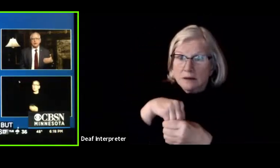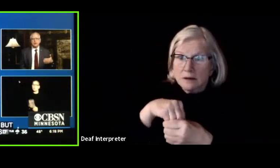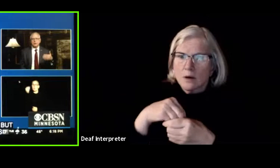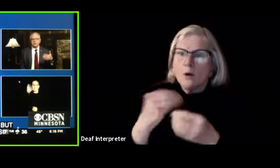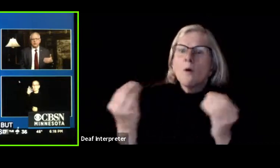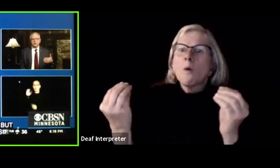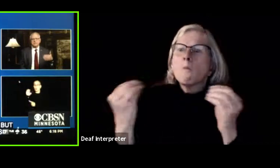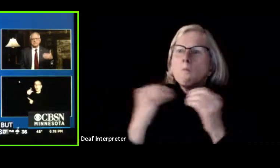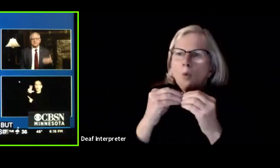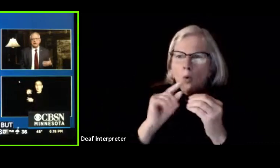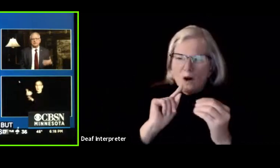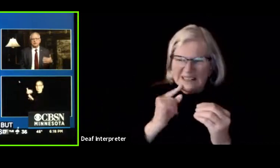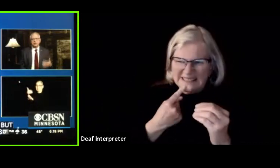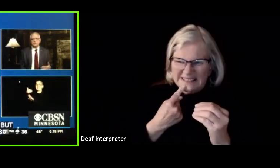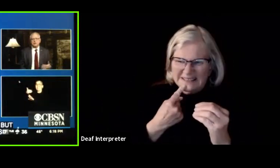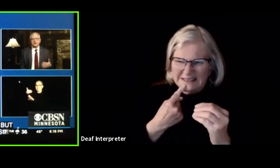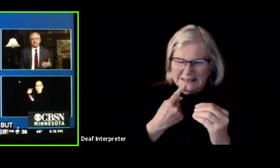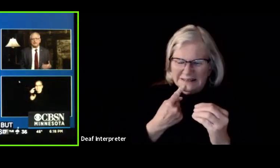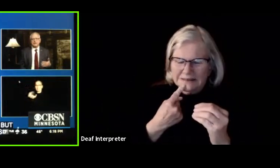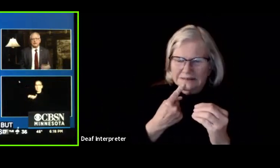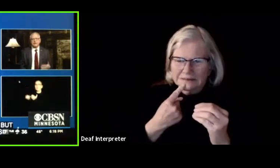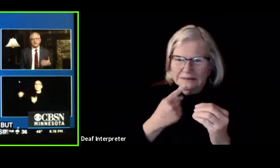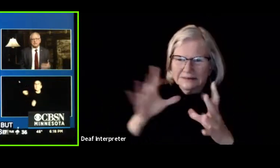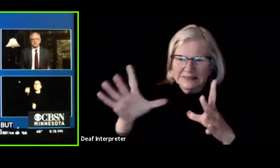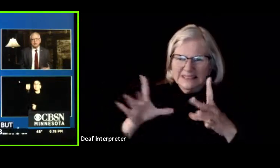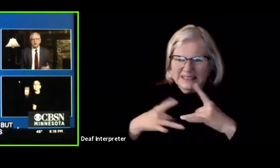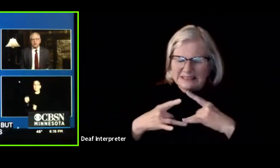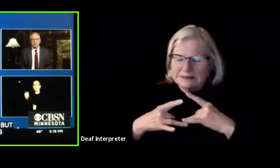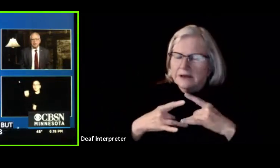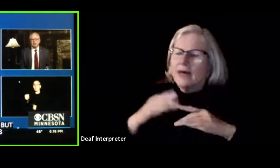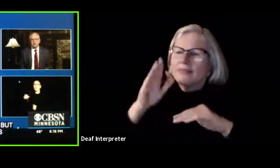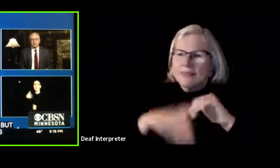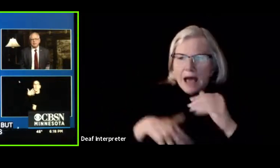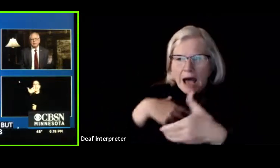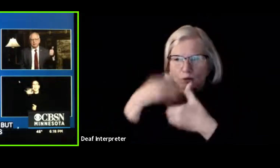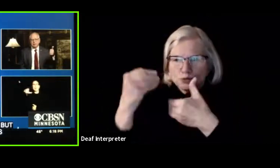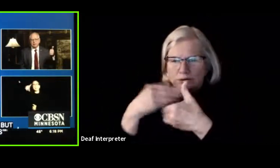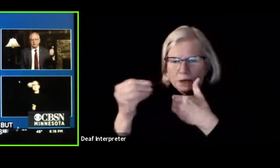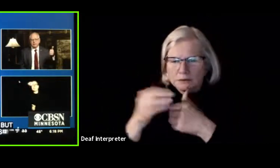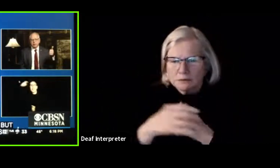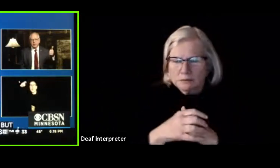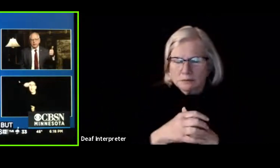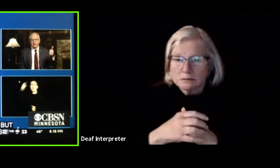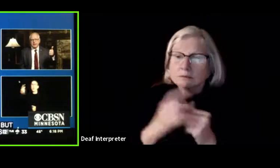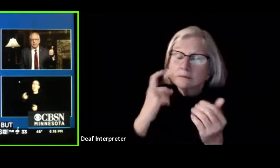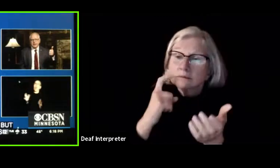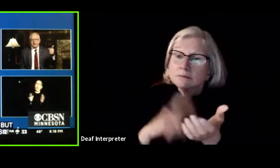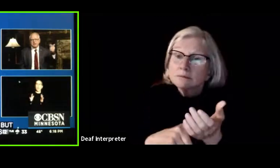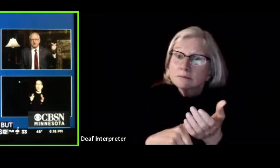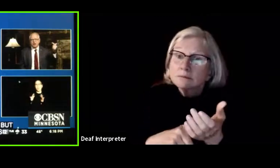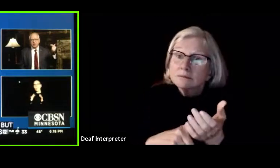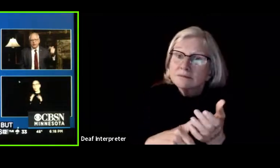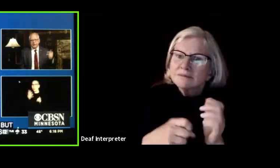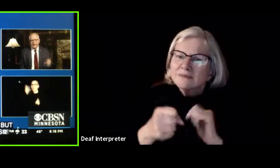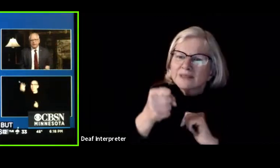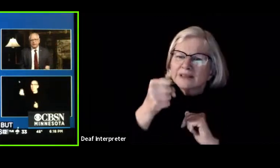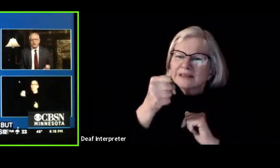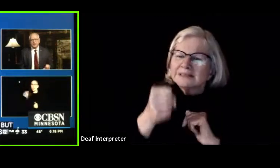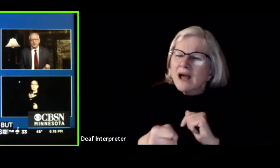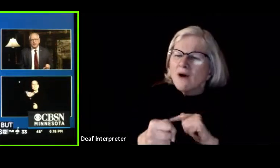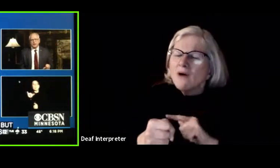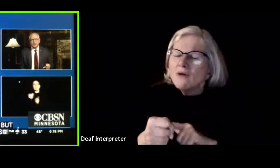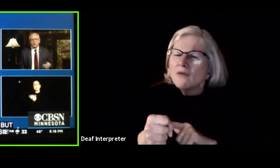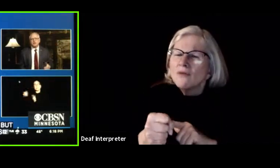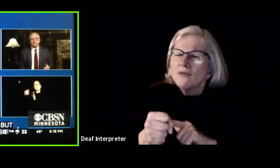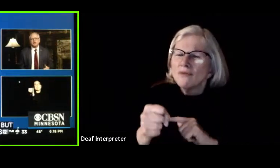saw when folks in the South started moving in the heat in the summer and their numbers went up in Arizona and Florida, and they started going down in the